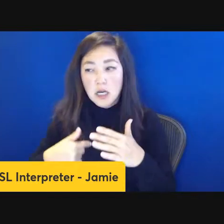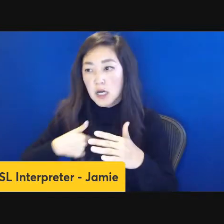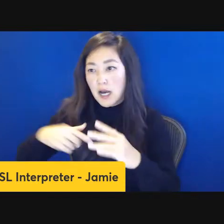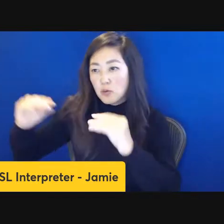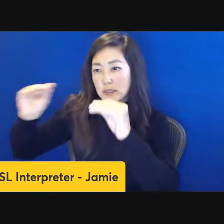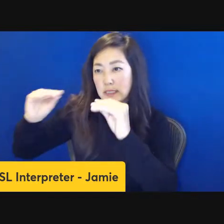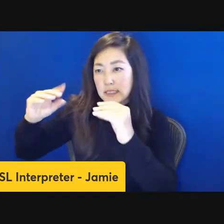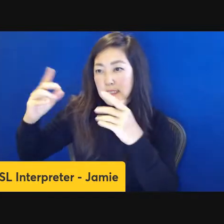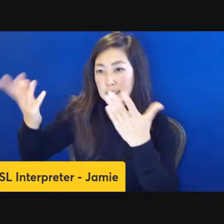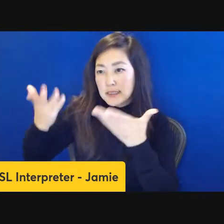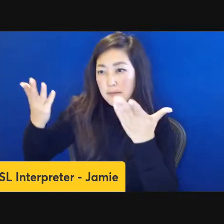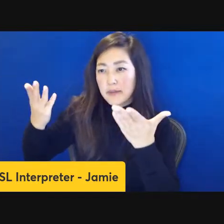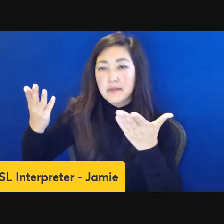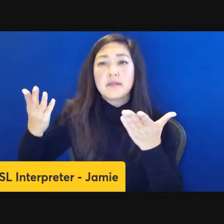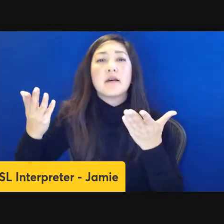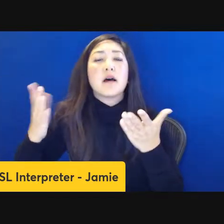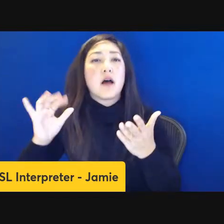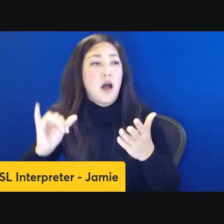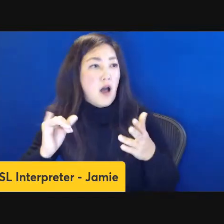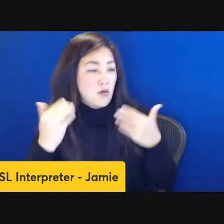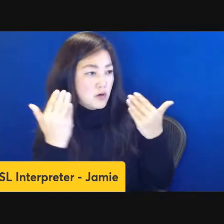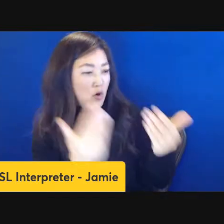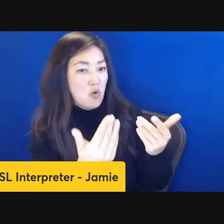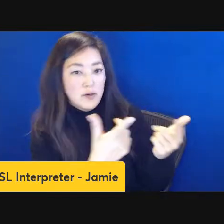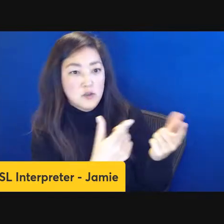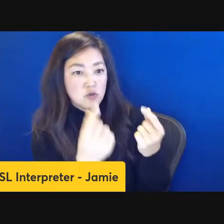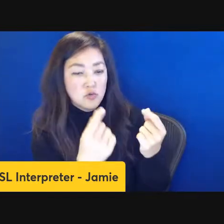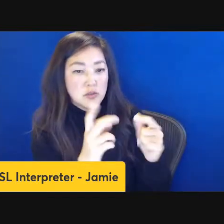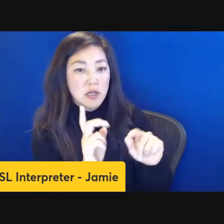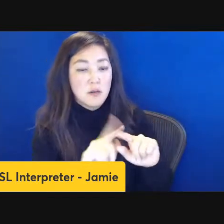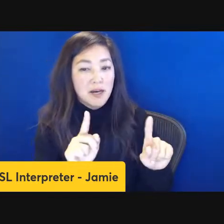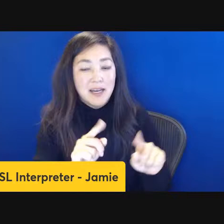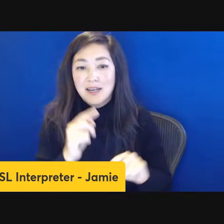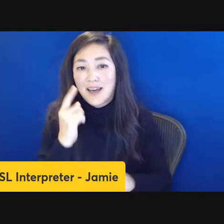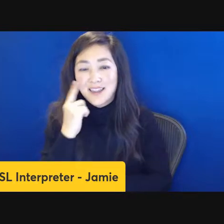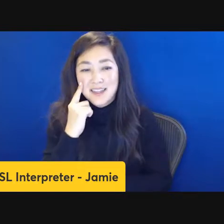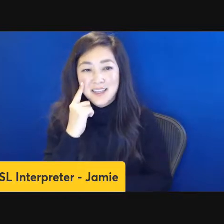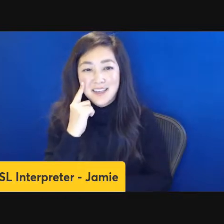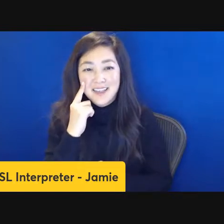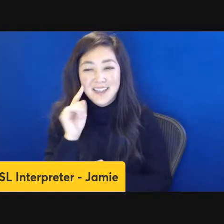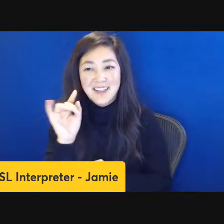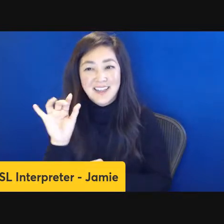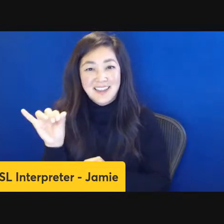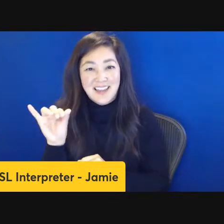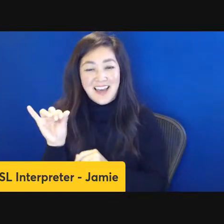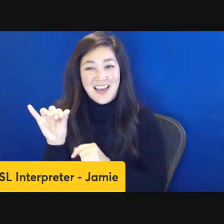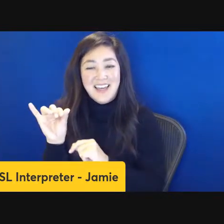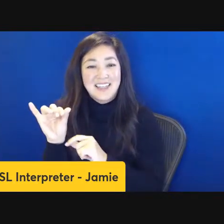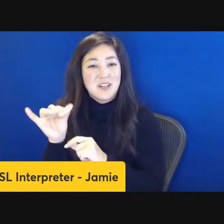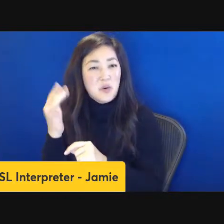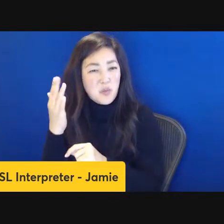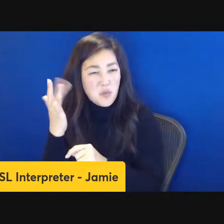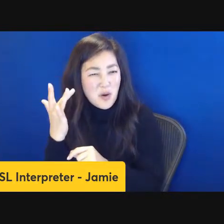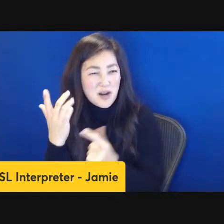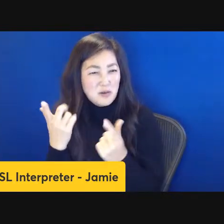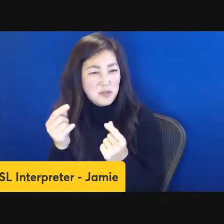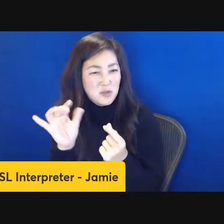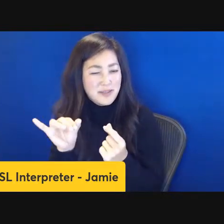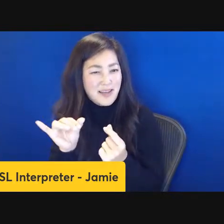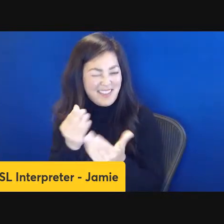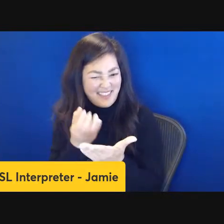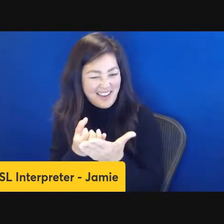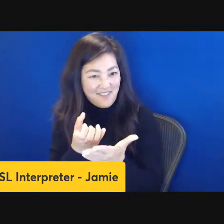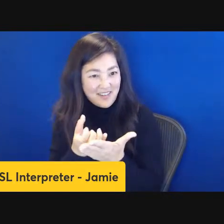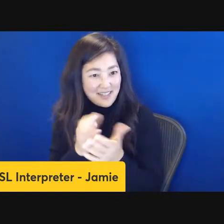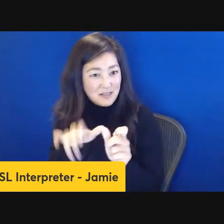something, and so we went on and did it. But sometimes I think the exact evidence behind why we've done that